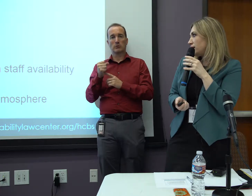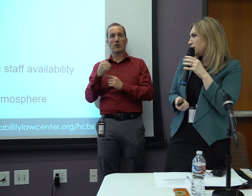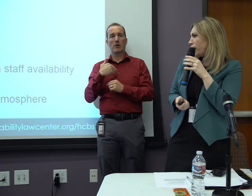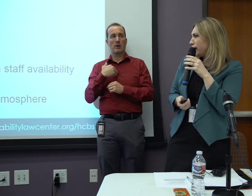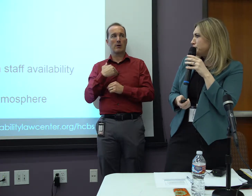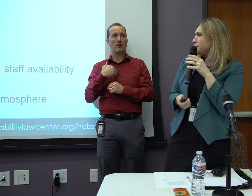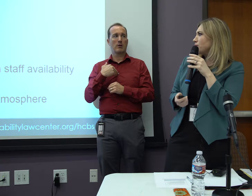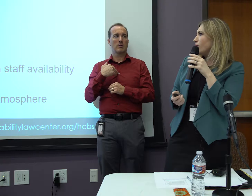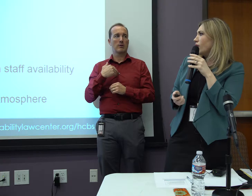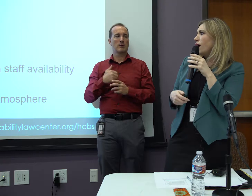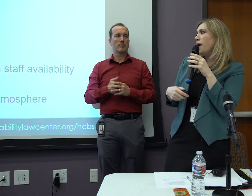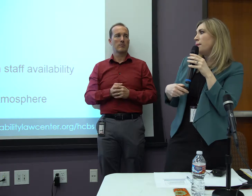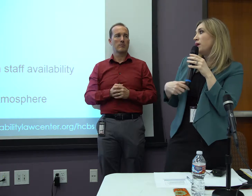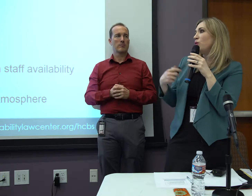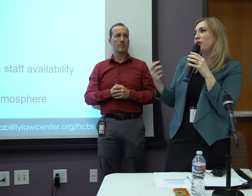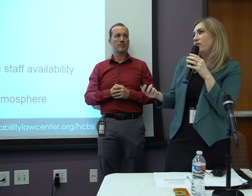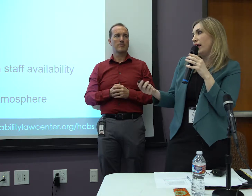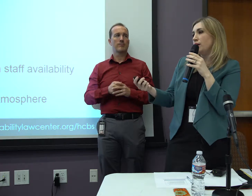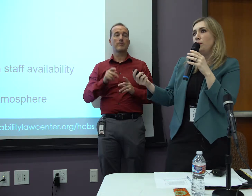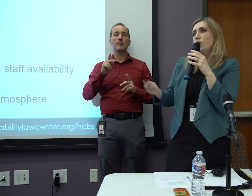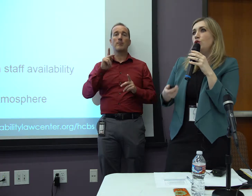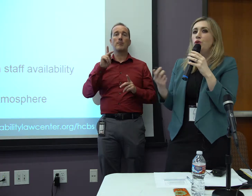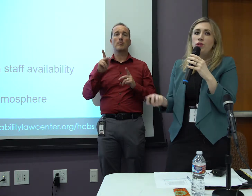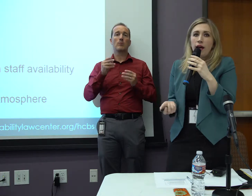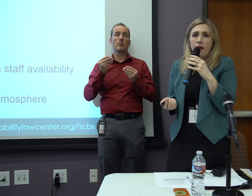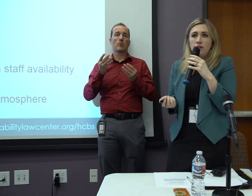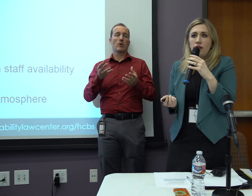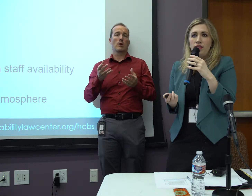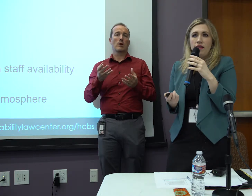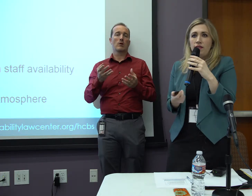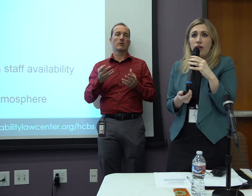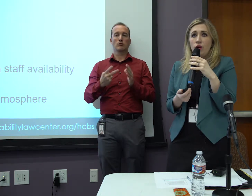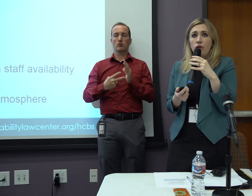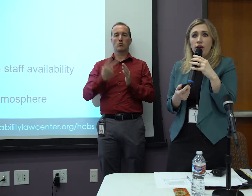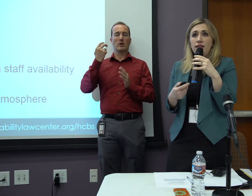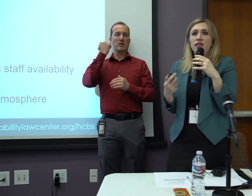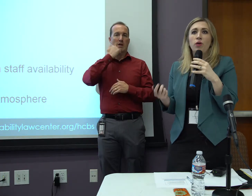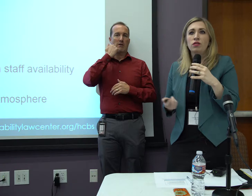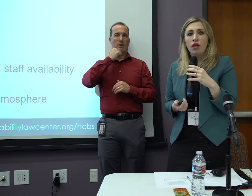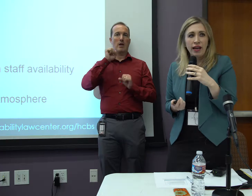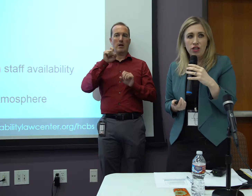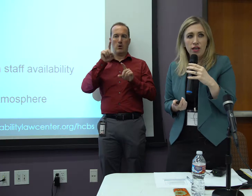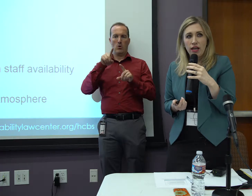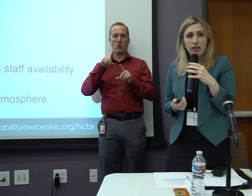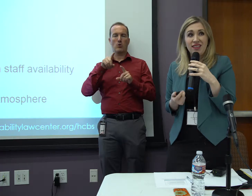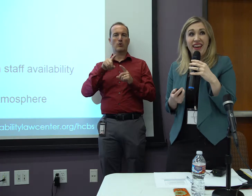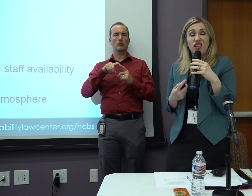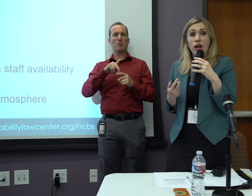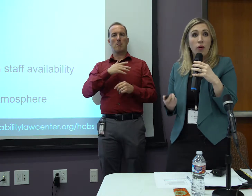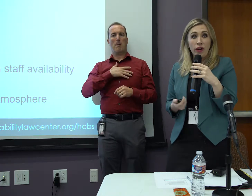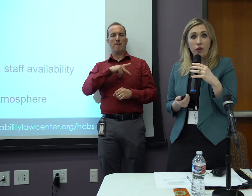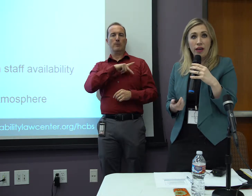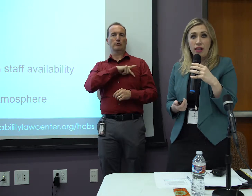were cases where people were given 2 times of day that they could attend to personal hygiene needs,